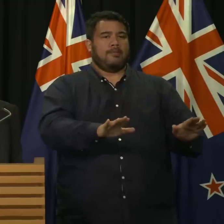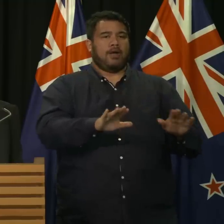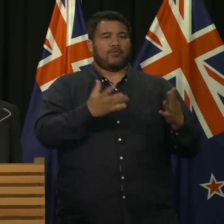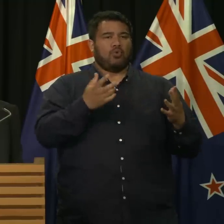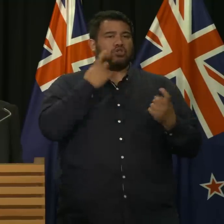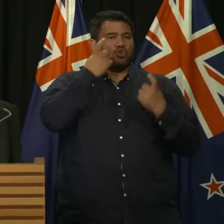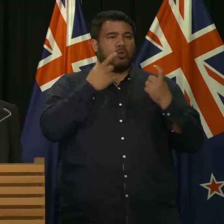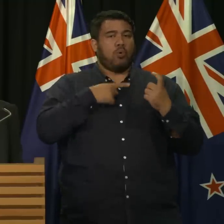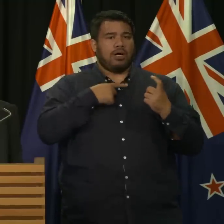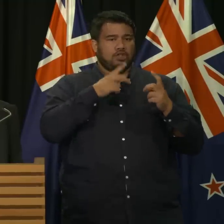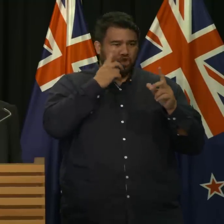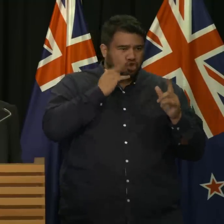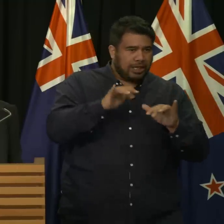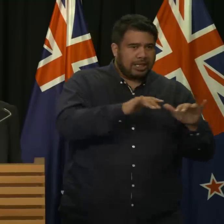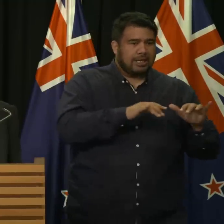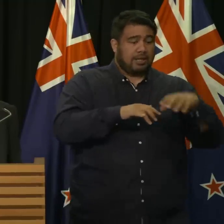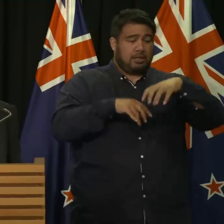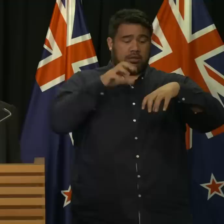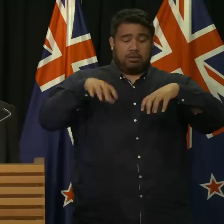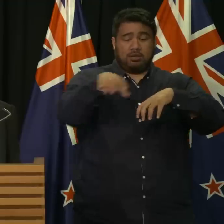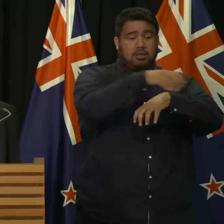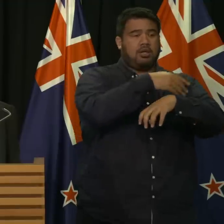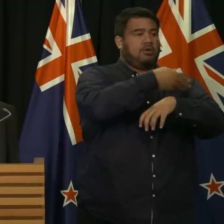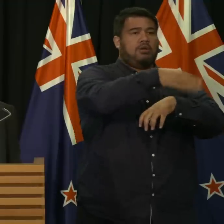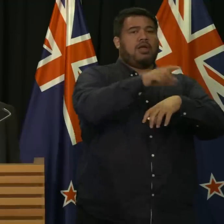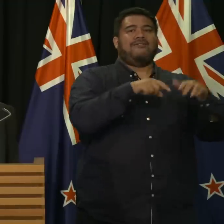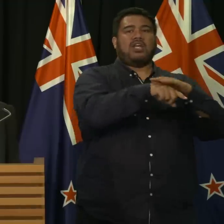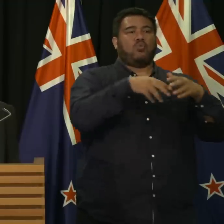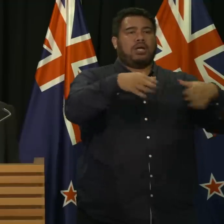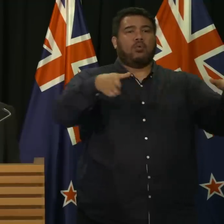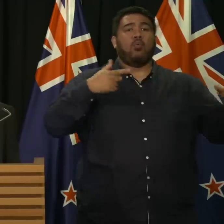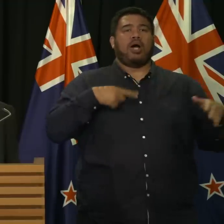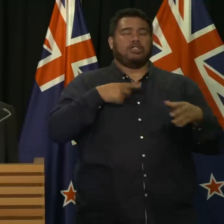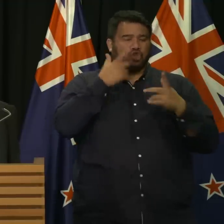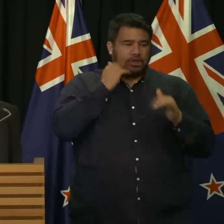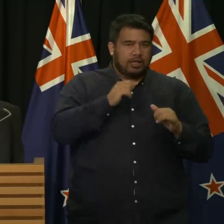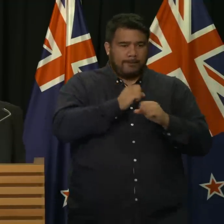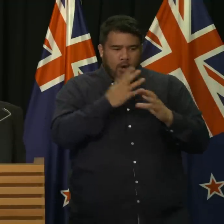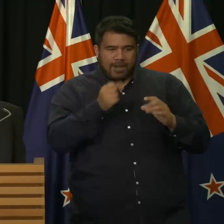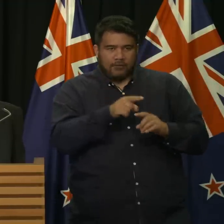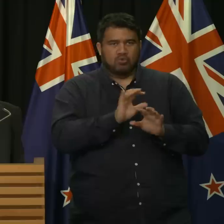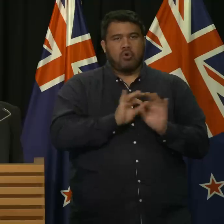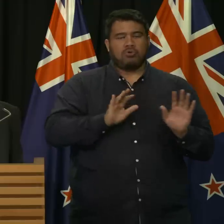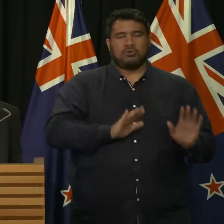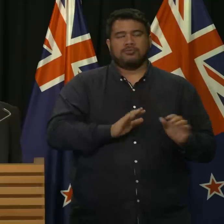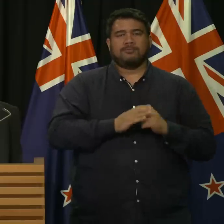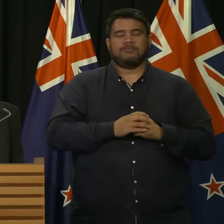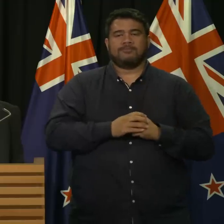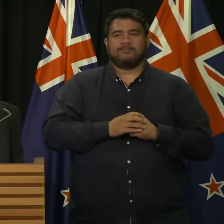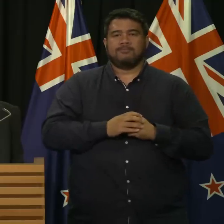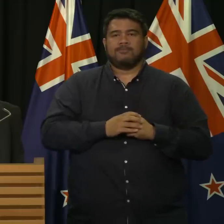explosive devices, so they have evacuated individuals in the immediate vicinity of that home. Again, I want to reiterate, this was an individual who